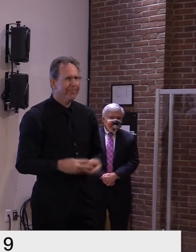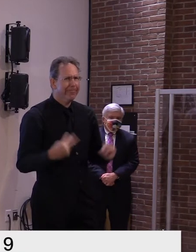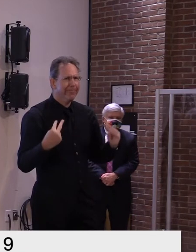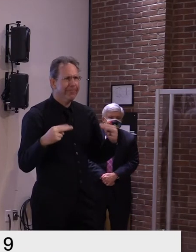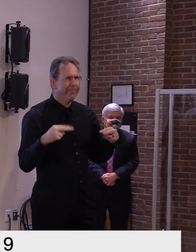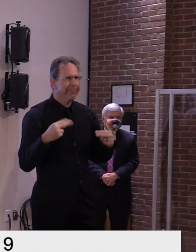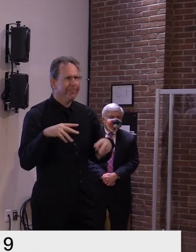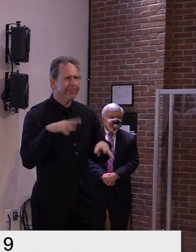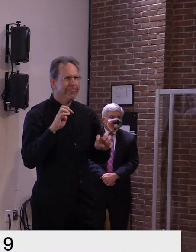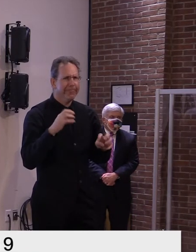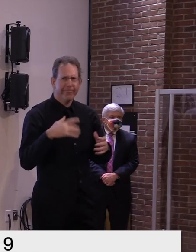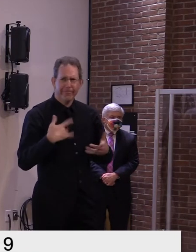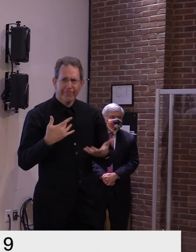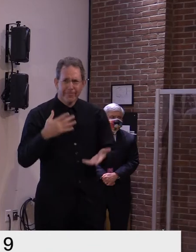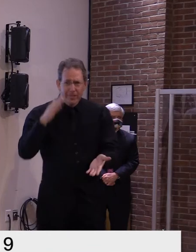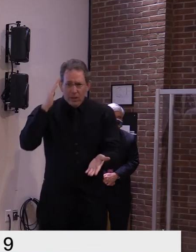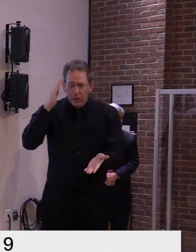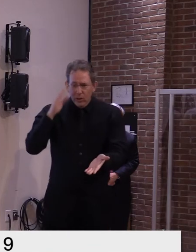Chris Roy?